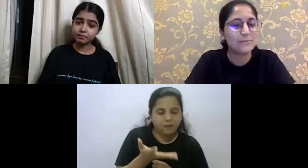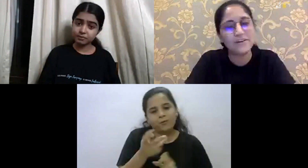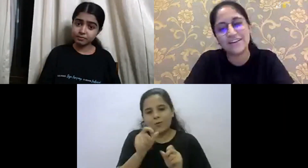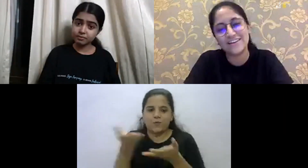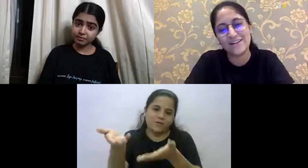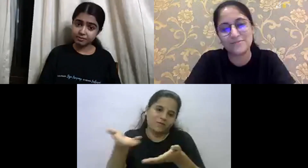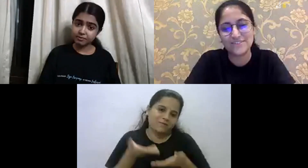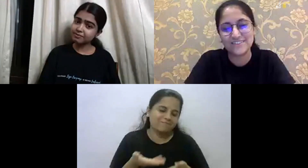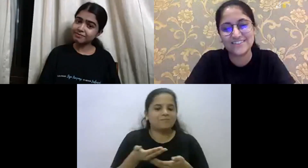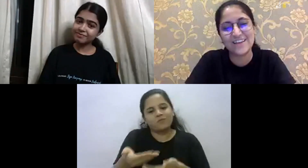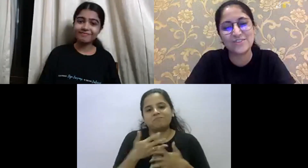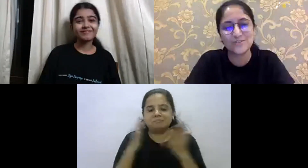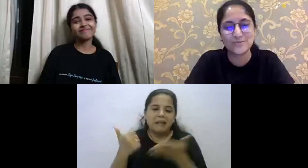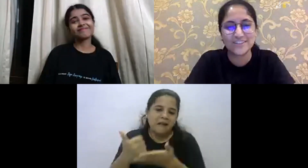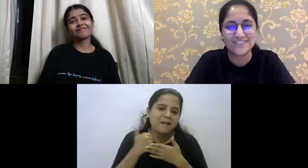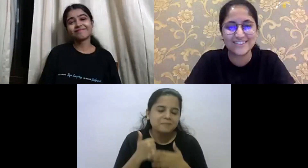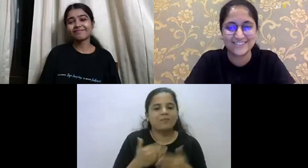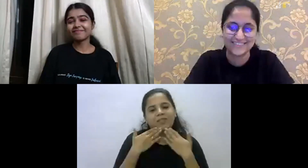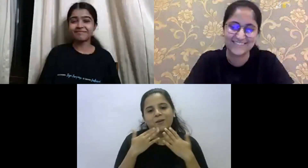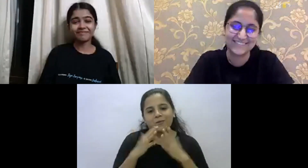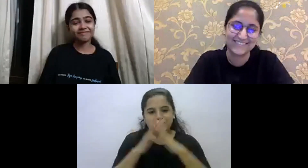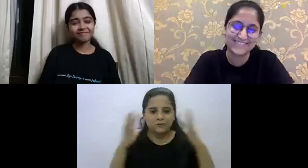it will be a great help. Thank you so much.